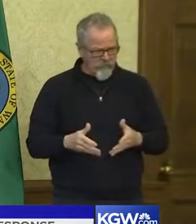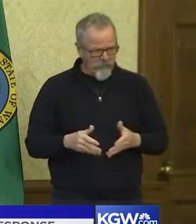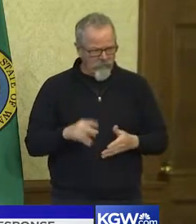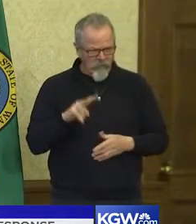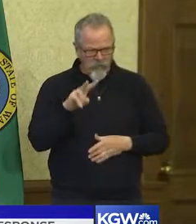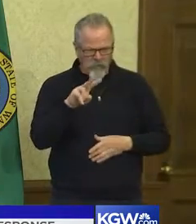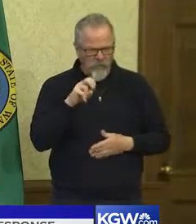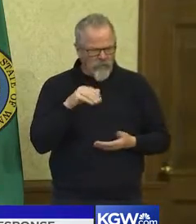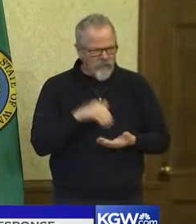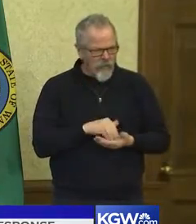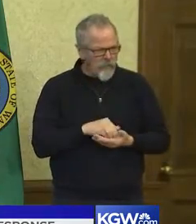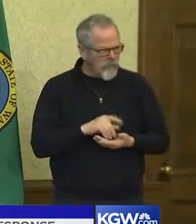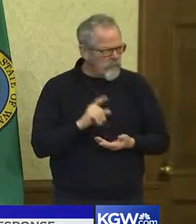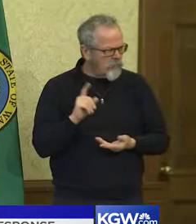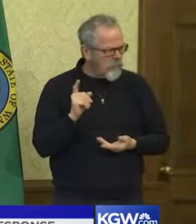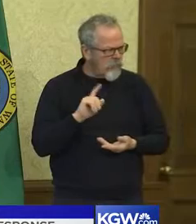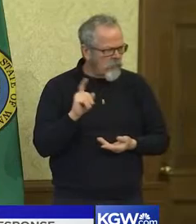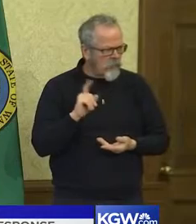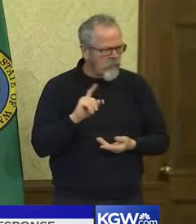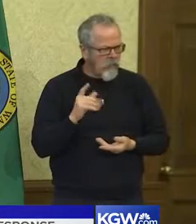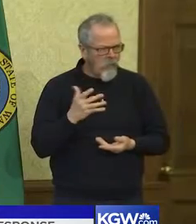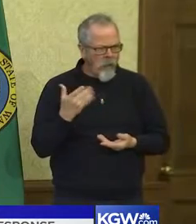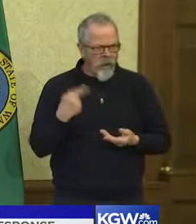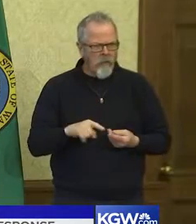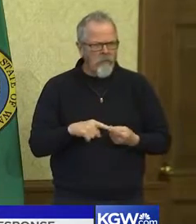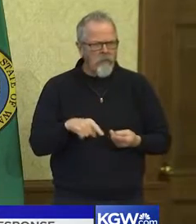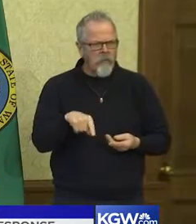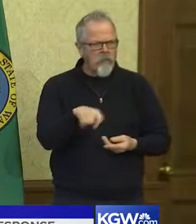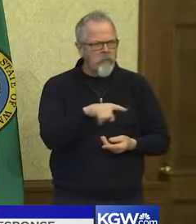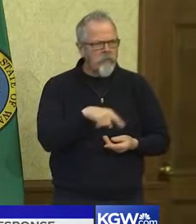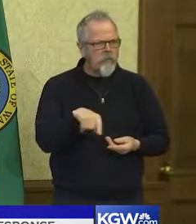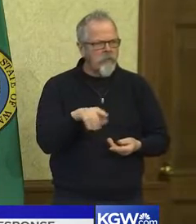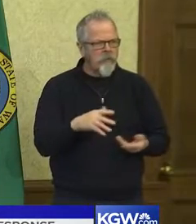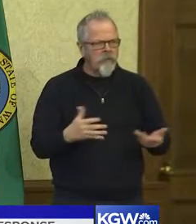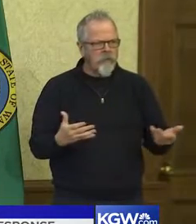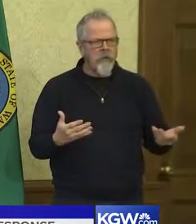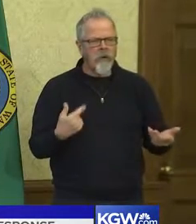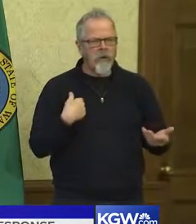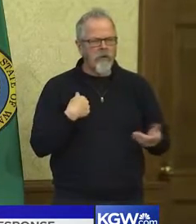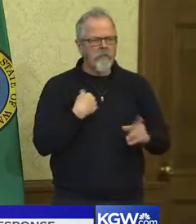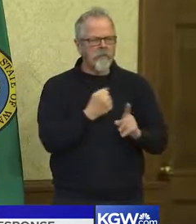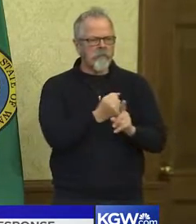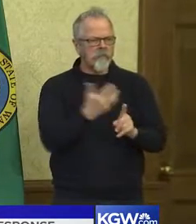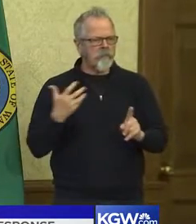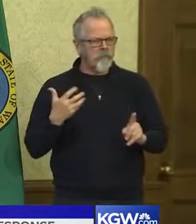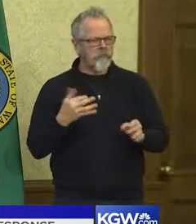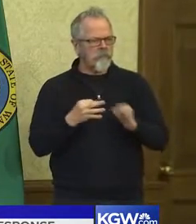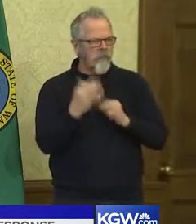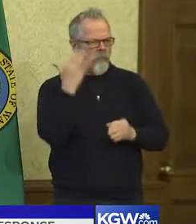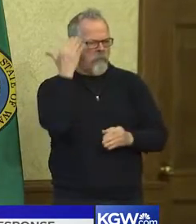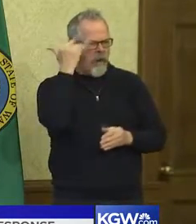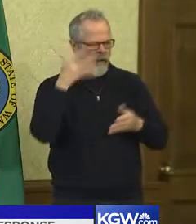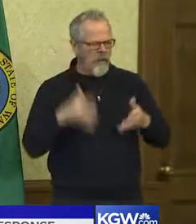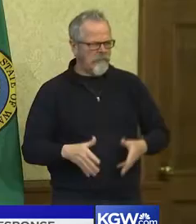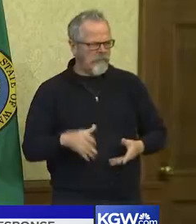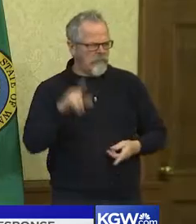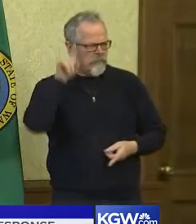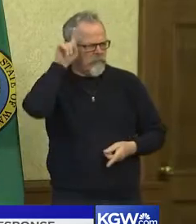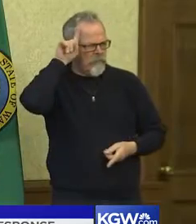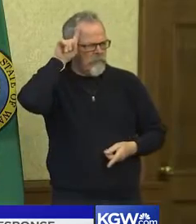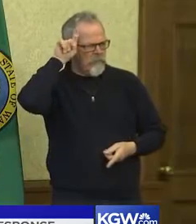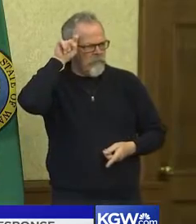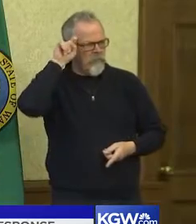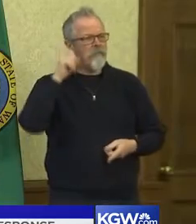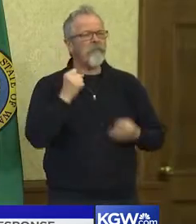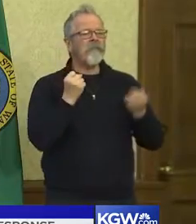But most importantly, what you should know is that most of those people are folks who have been ineligible thus far.